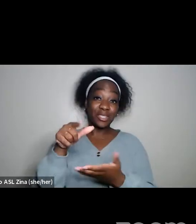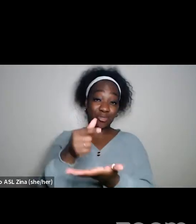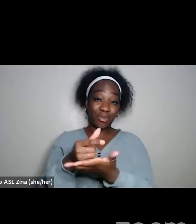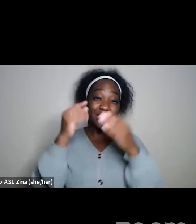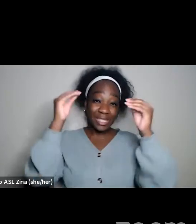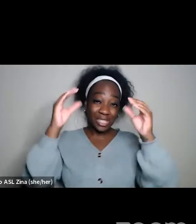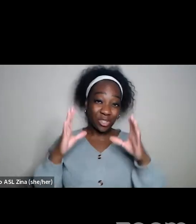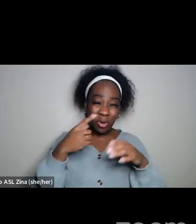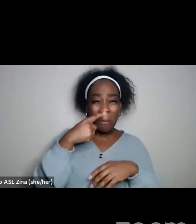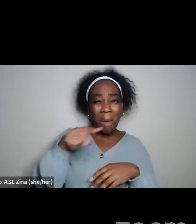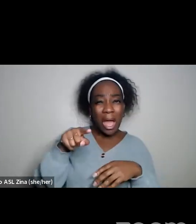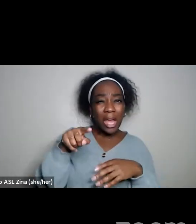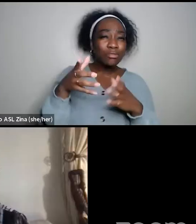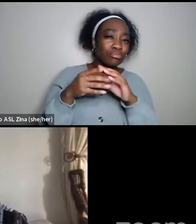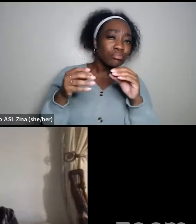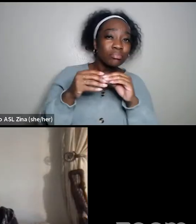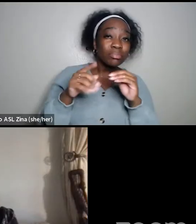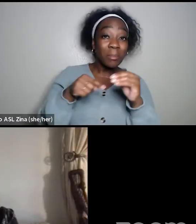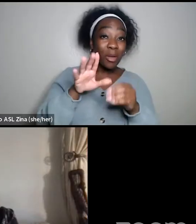teacher.